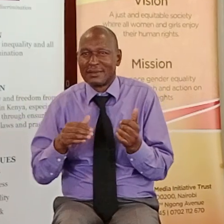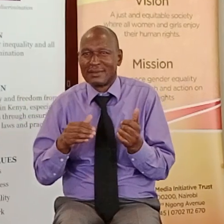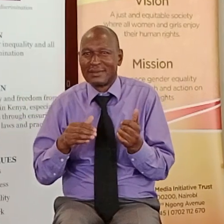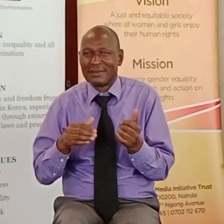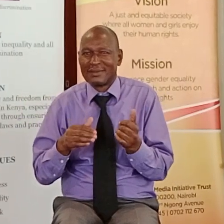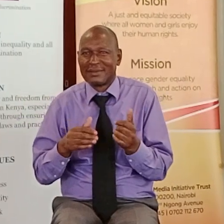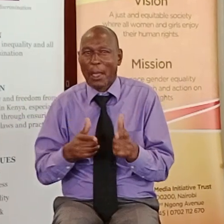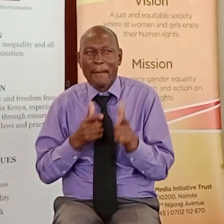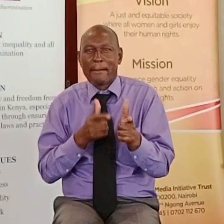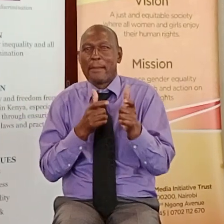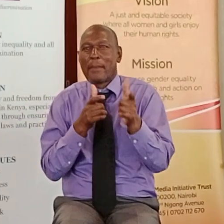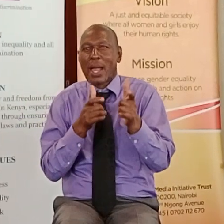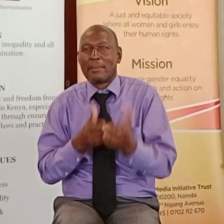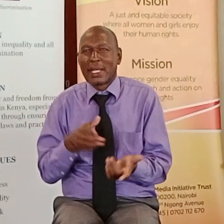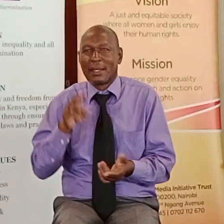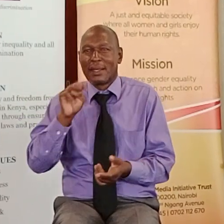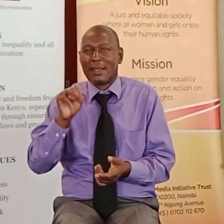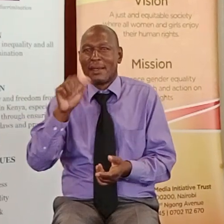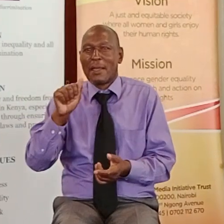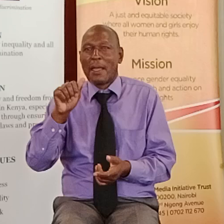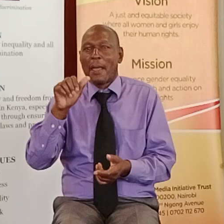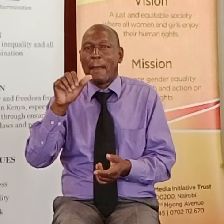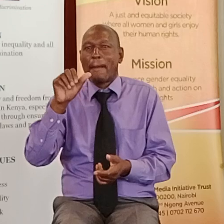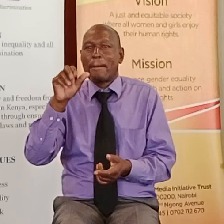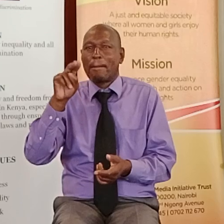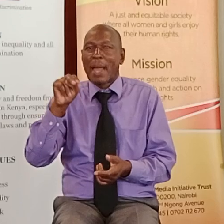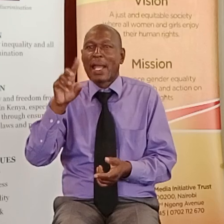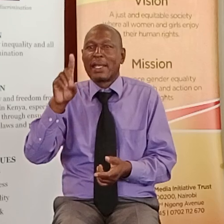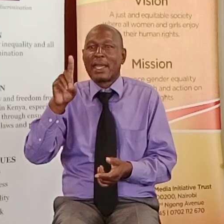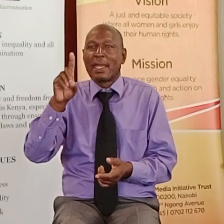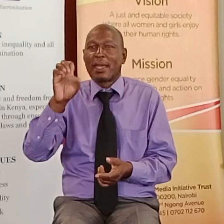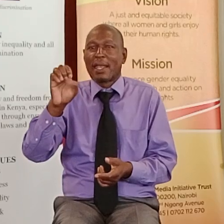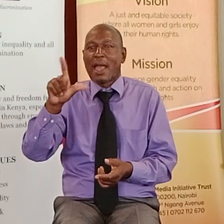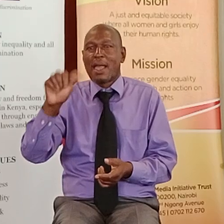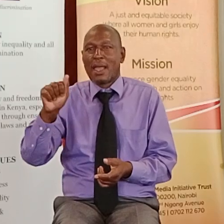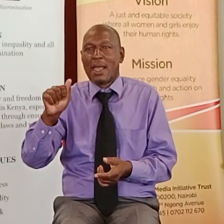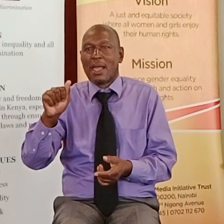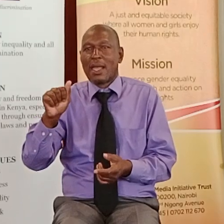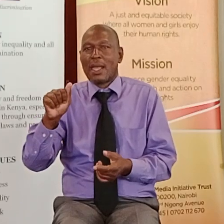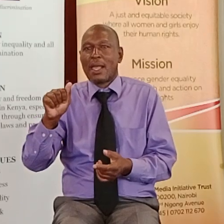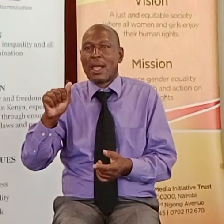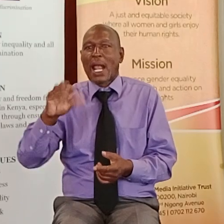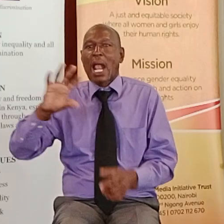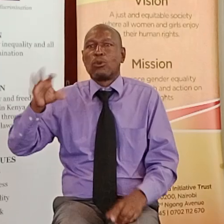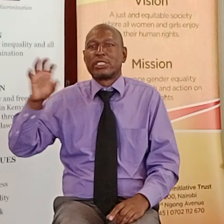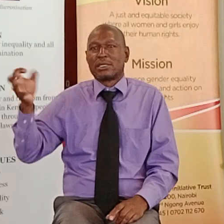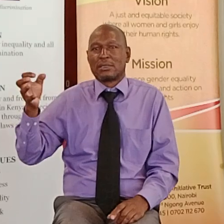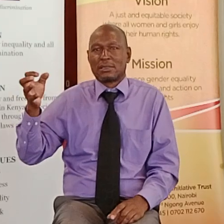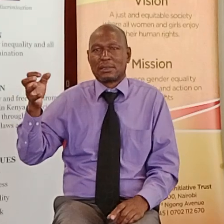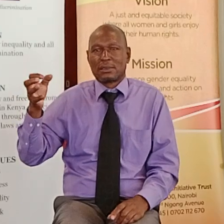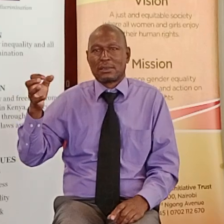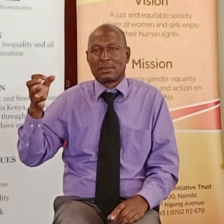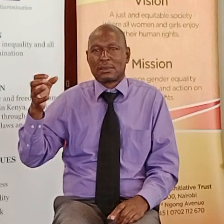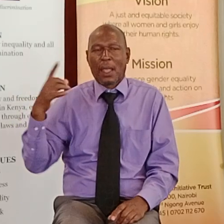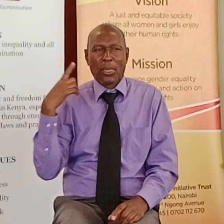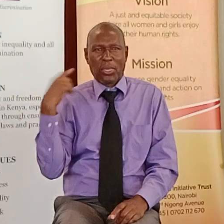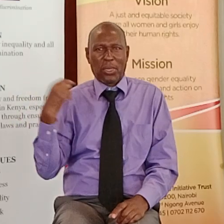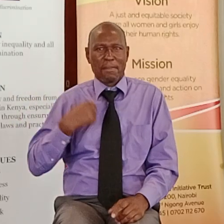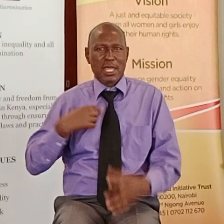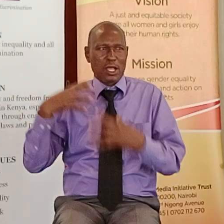Very few. For whatever reason, some of you are scared. You know, I was there, but now I'm no longer scared. It's actually